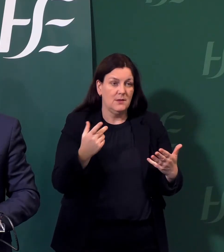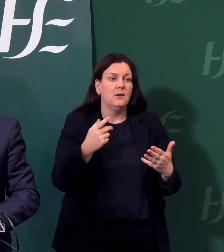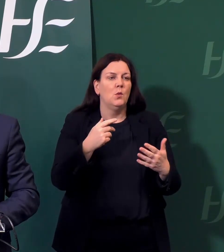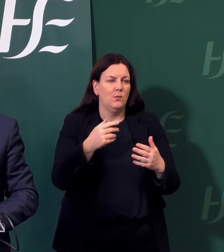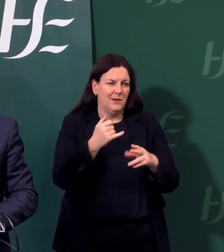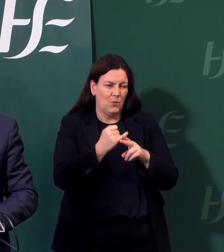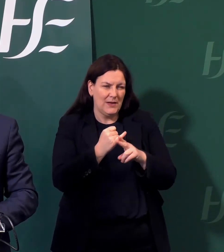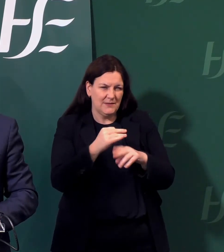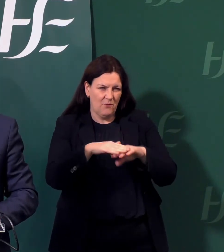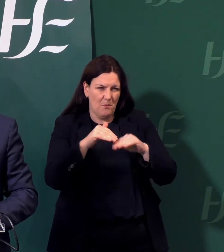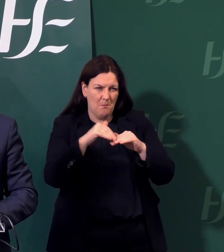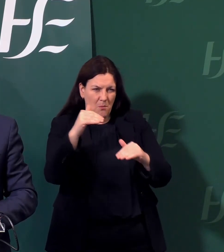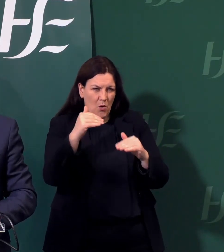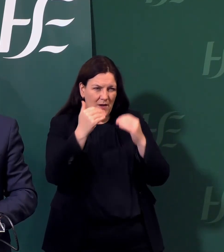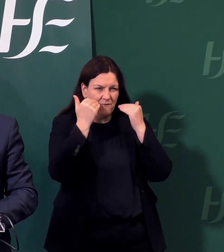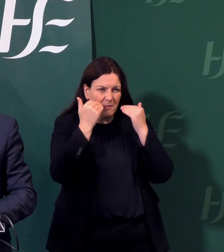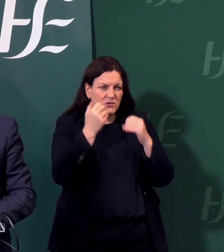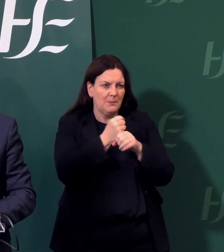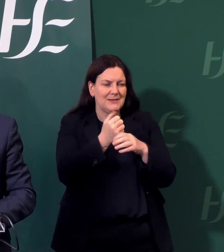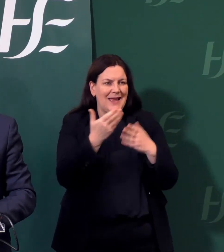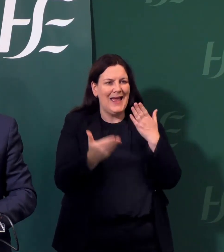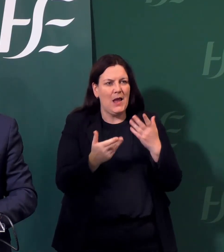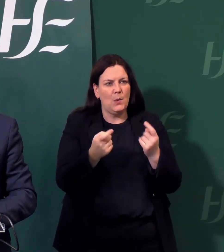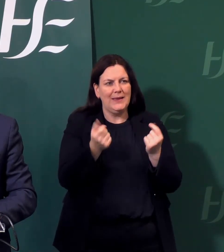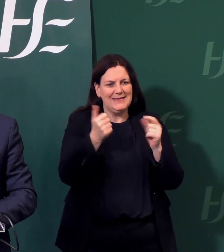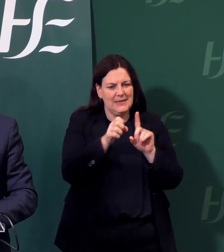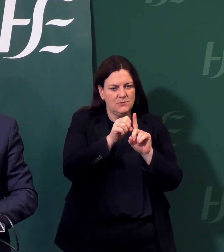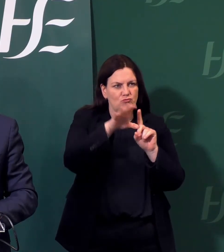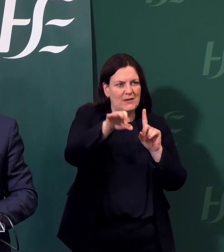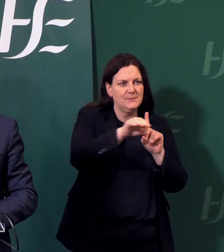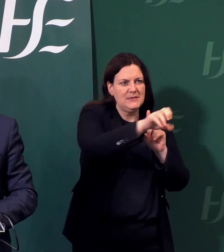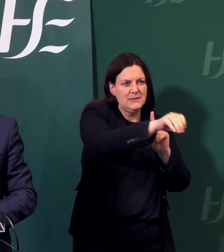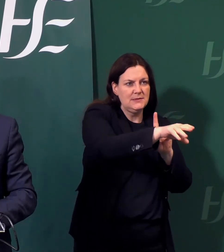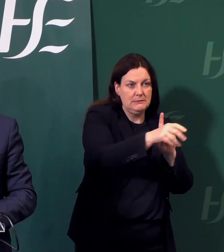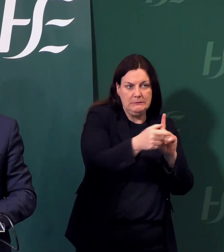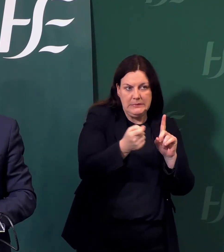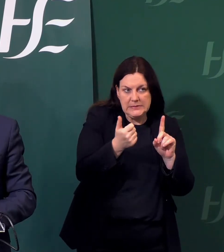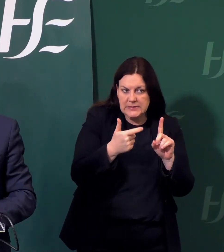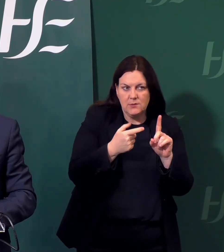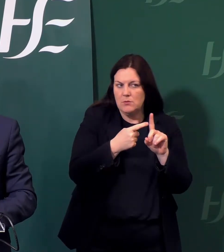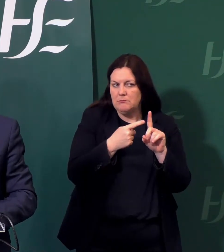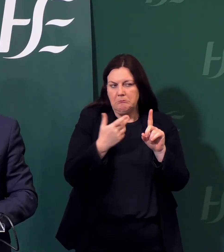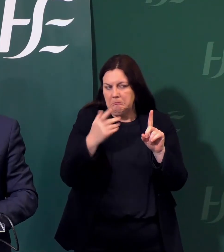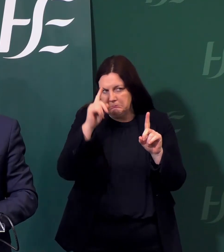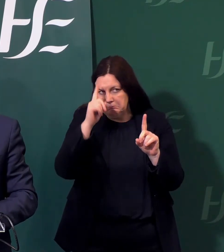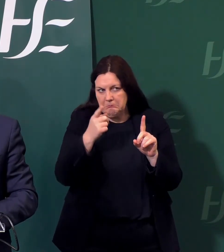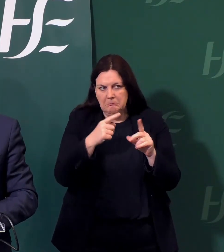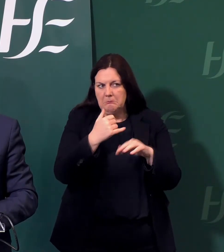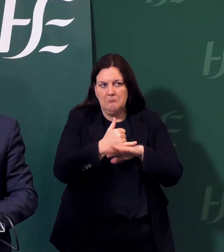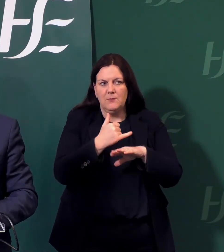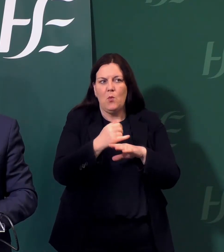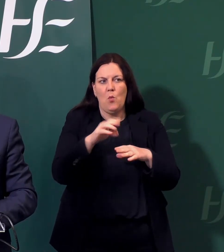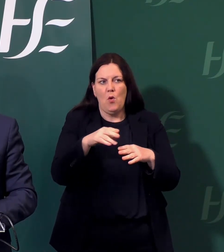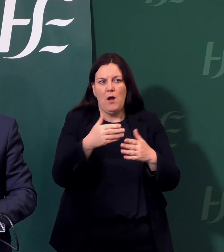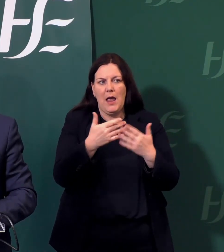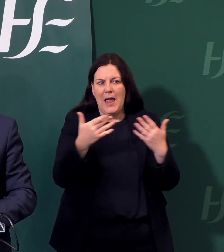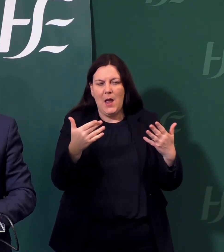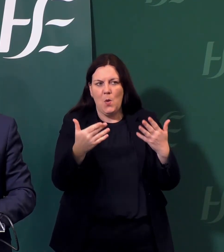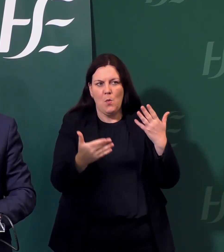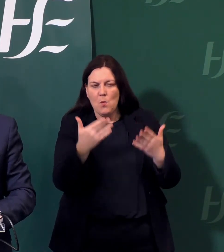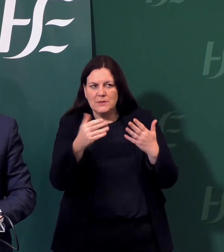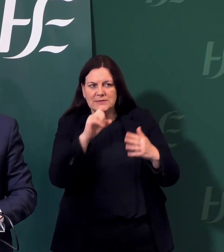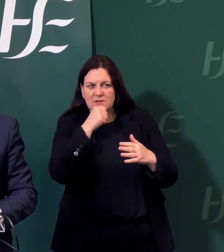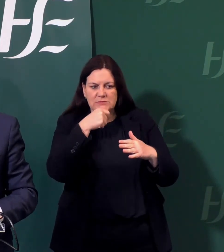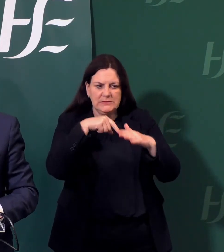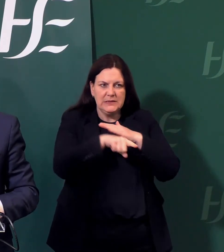information on its transmissibility, ultimately its impact and seriousness in terms of hospitalisations, etc., and how it responds